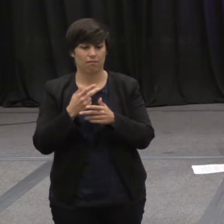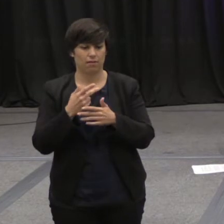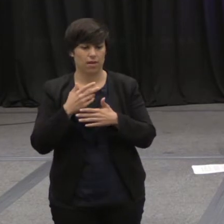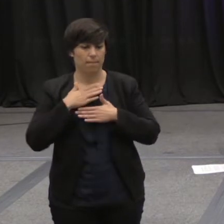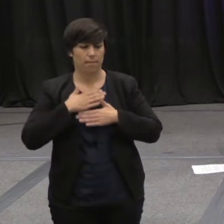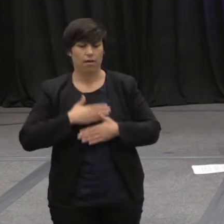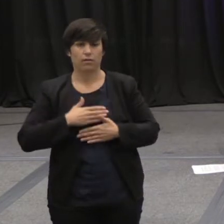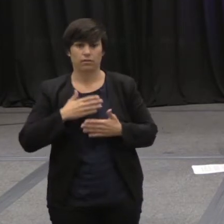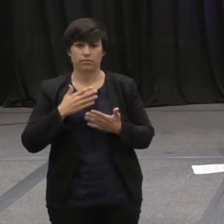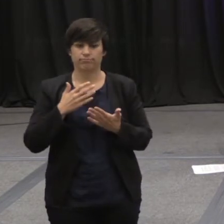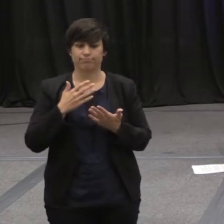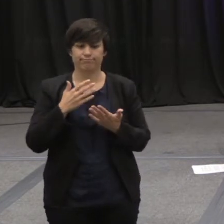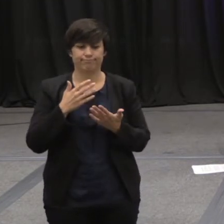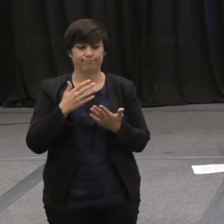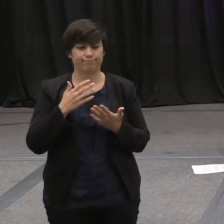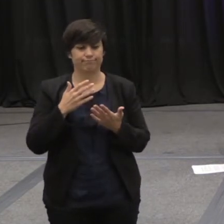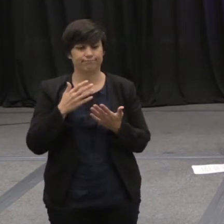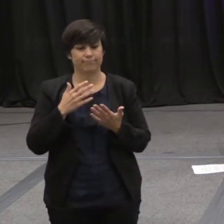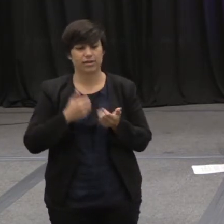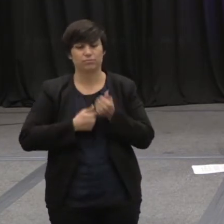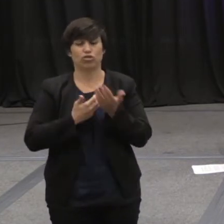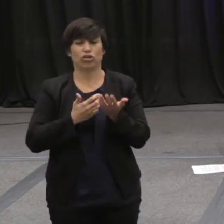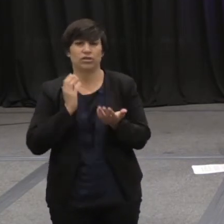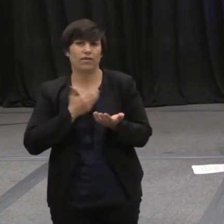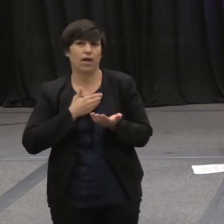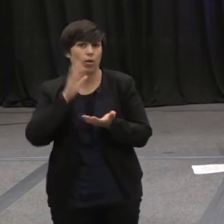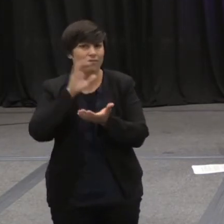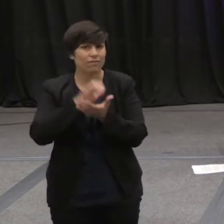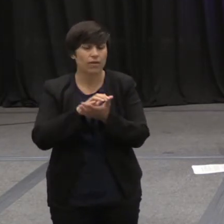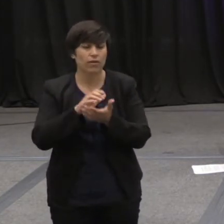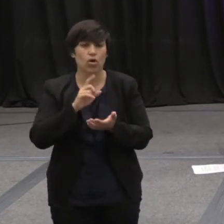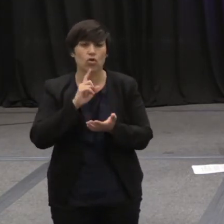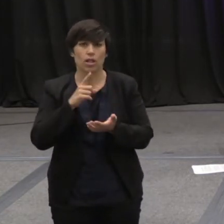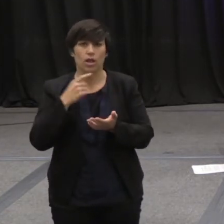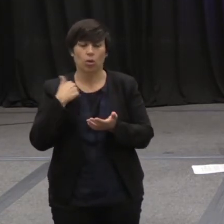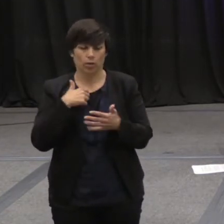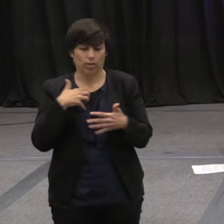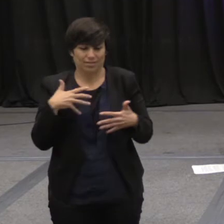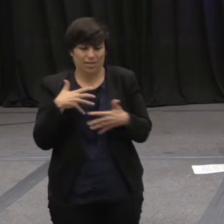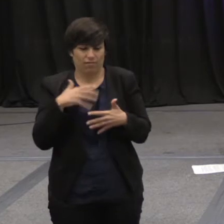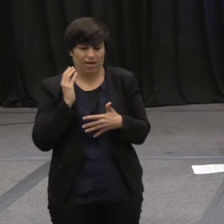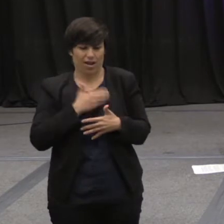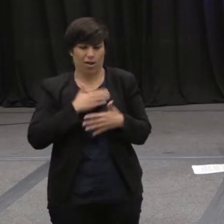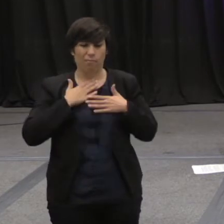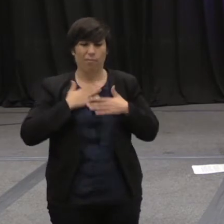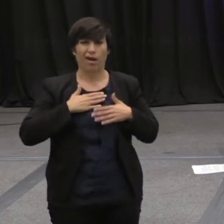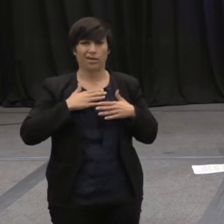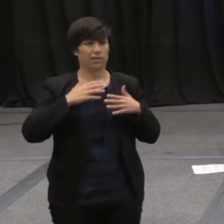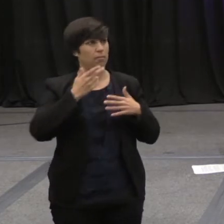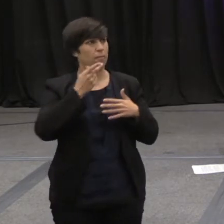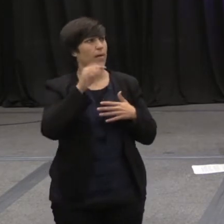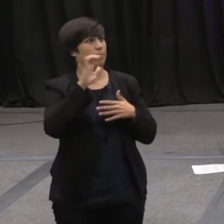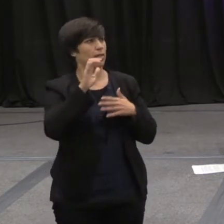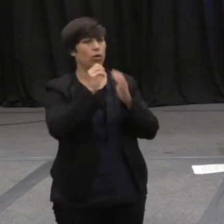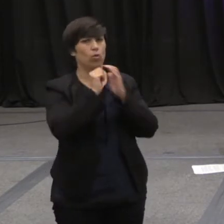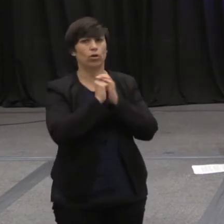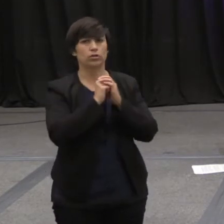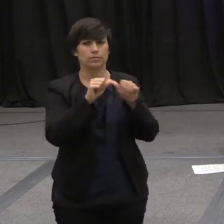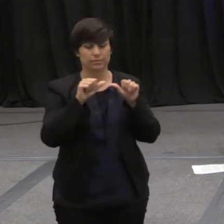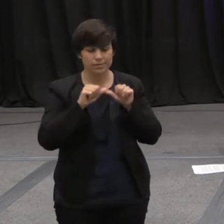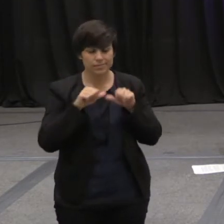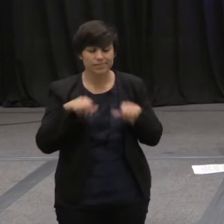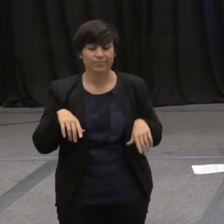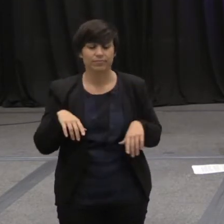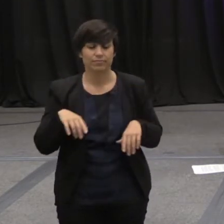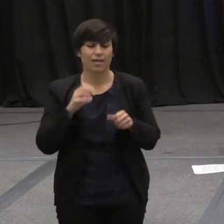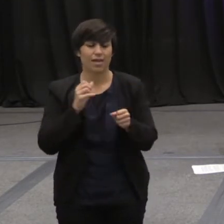are we terrified of our bodies in our private life, we're terrified of our bodies in our public worship spaces. And I come up against this every year on Maundy